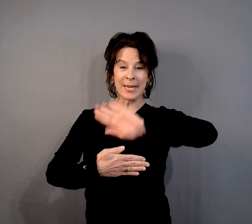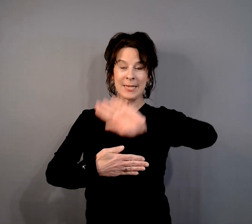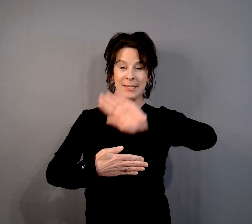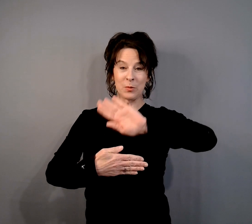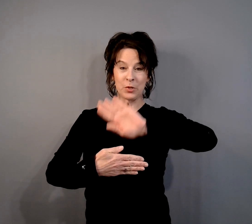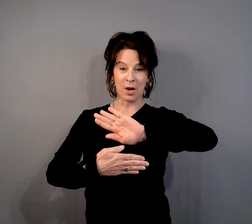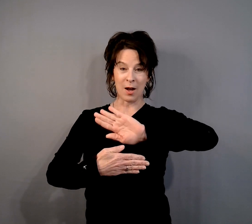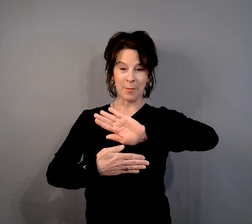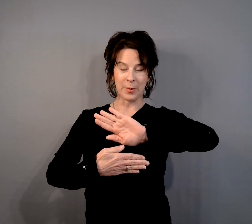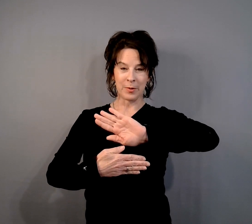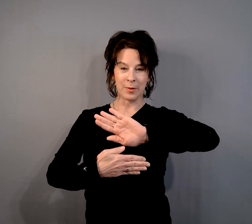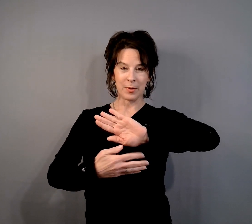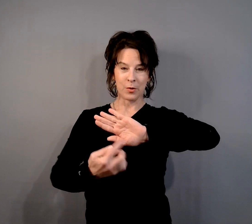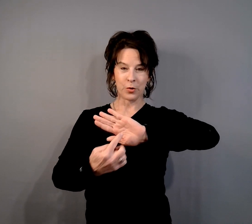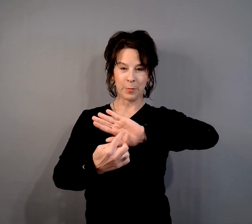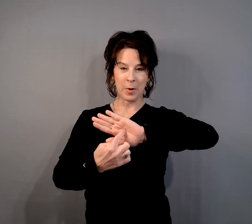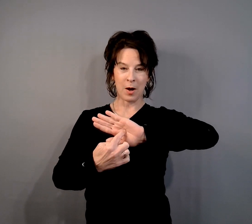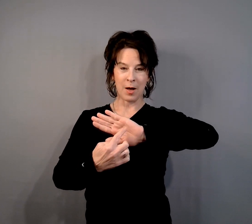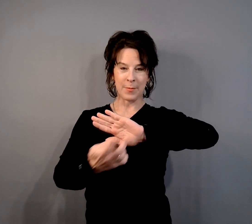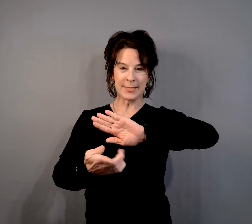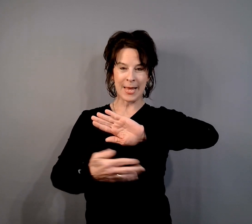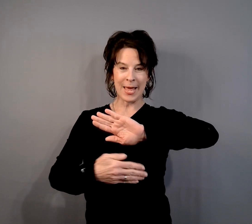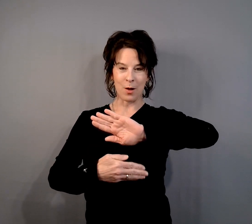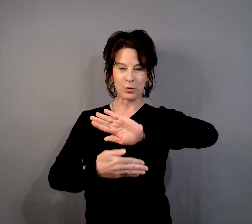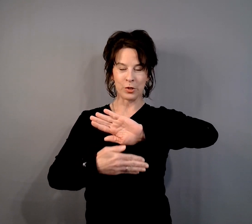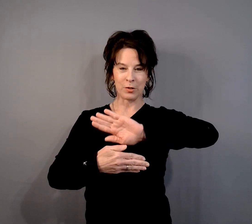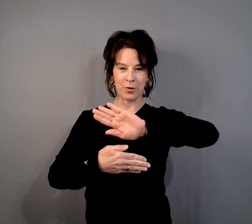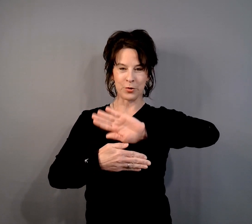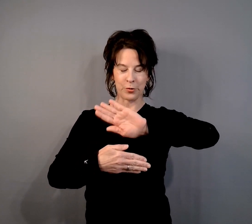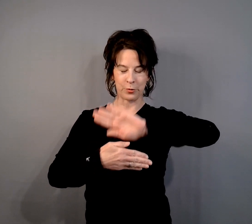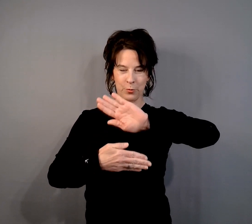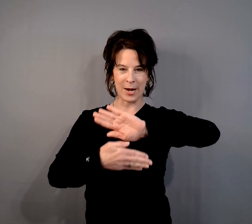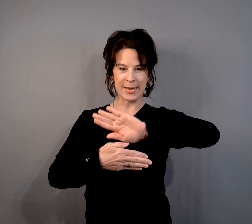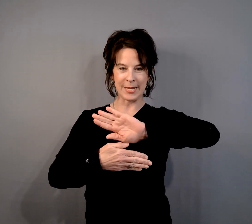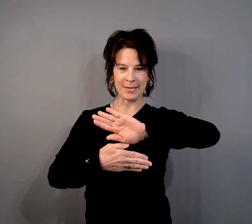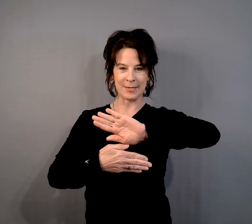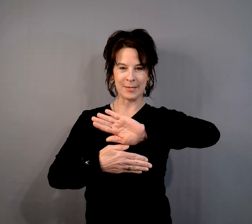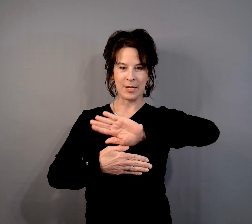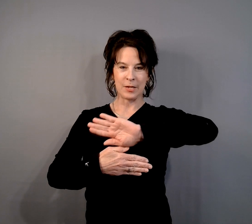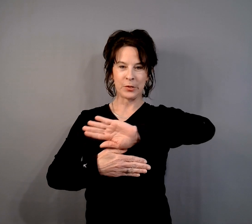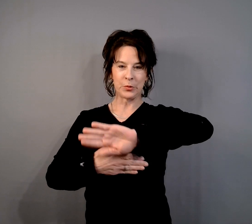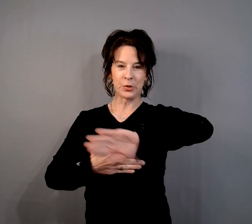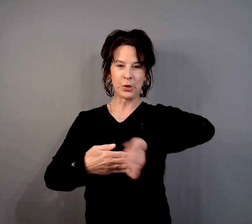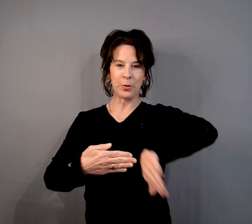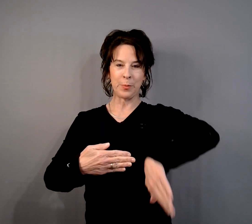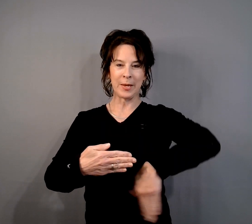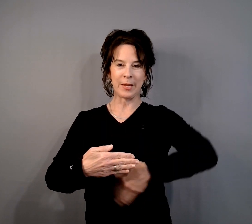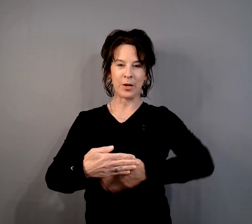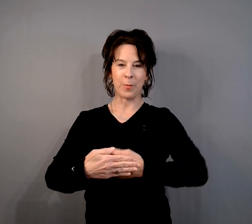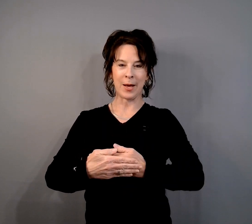is on top, your palm is out on your right hand. So scoop and go